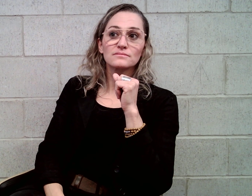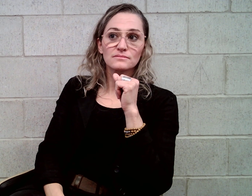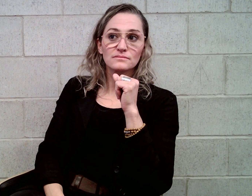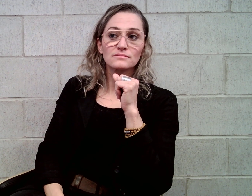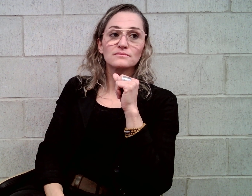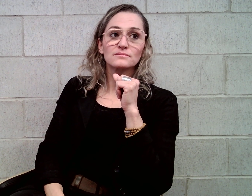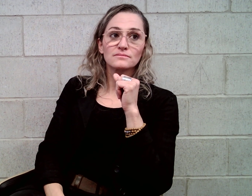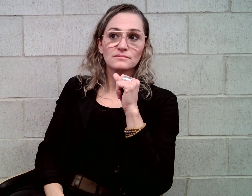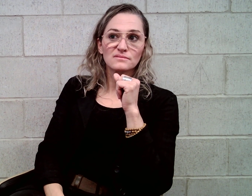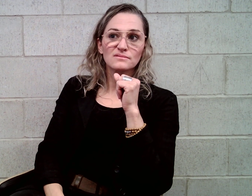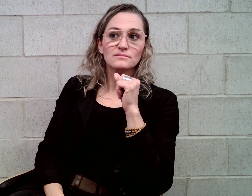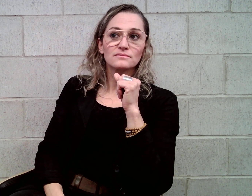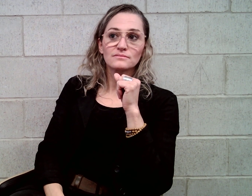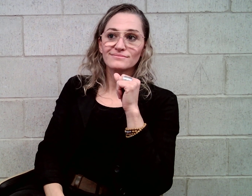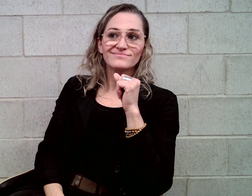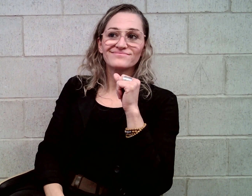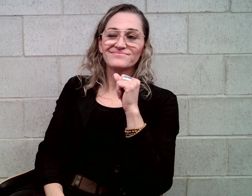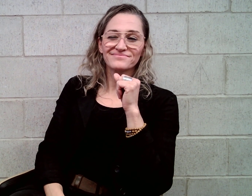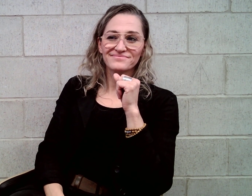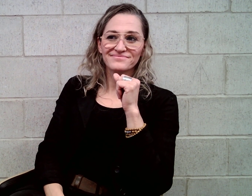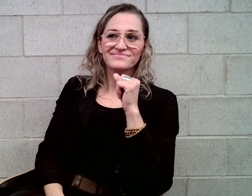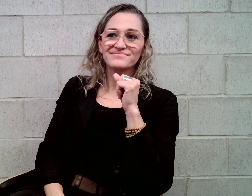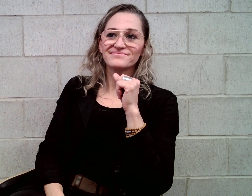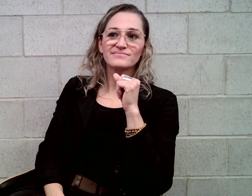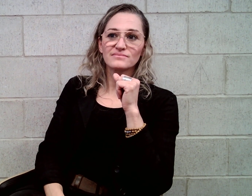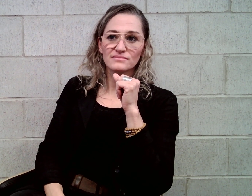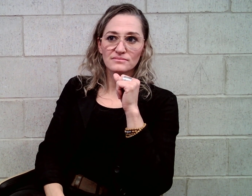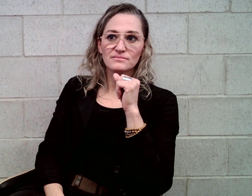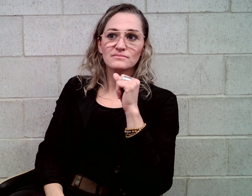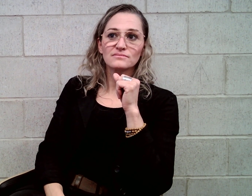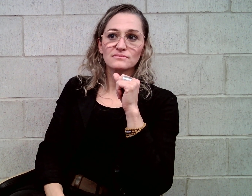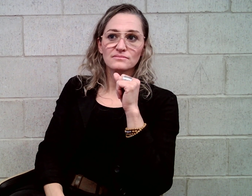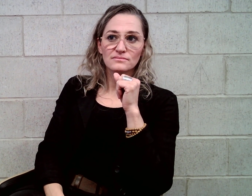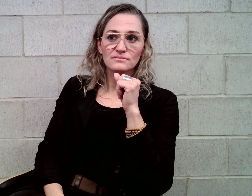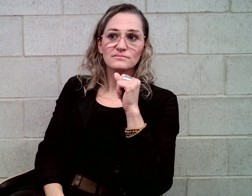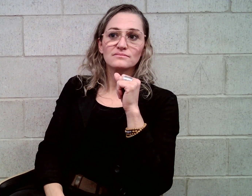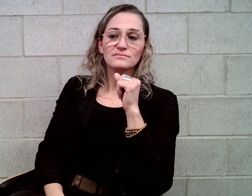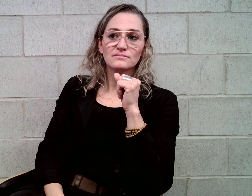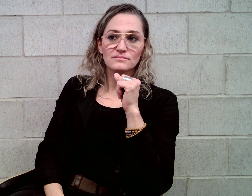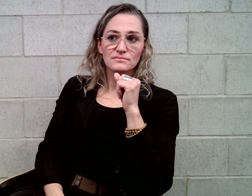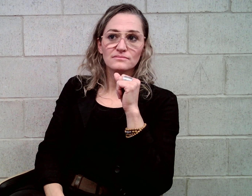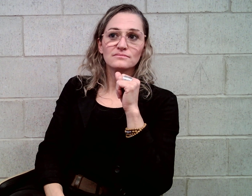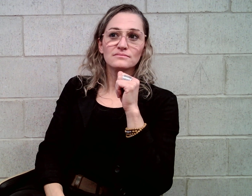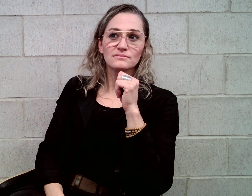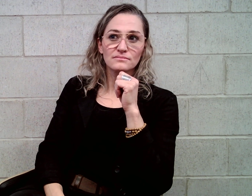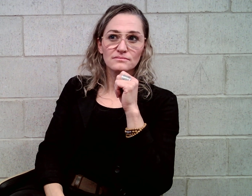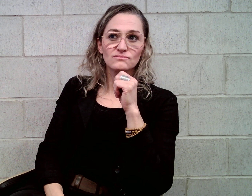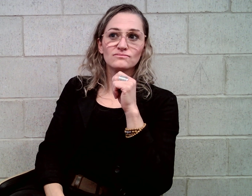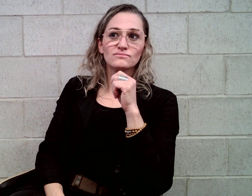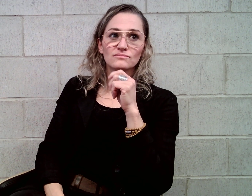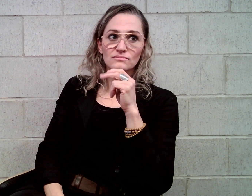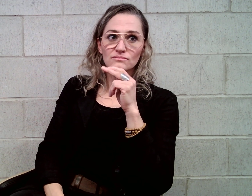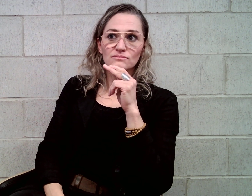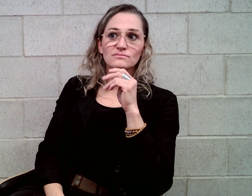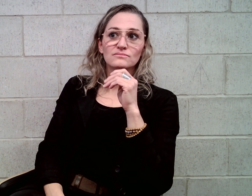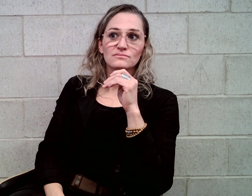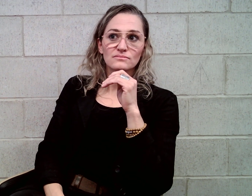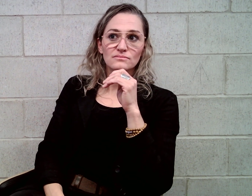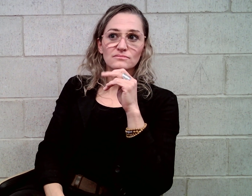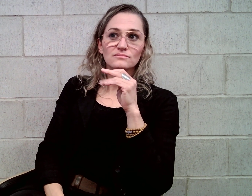here, I'm just really curious what your perspective on Shakespeare's identity is in Canada.